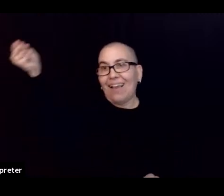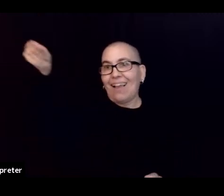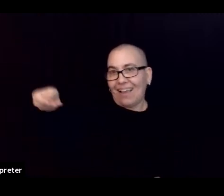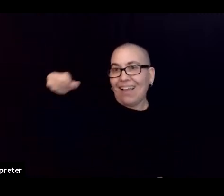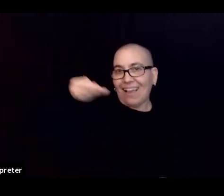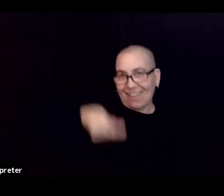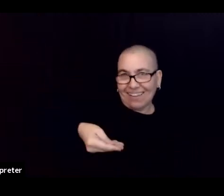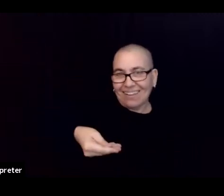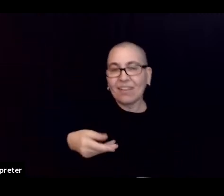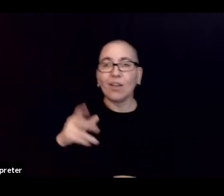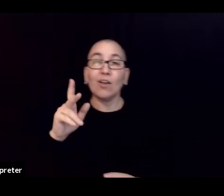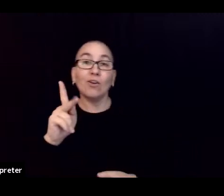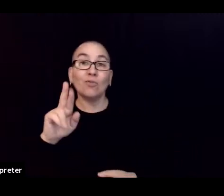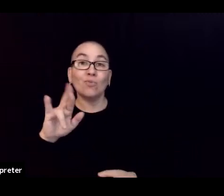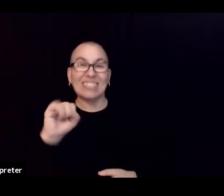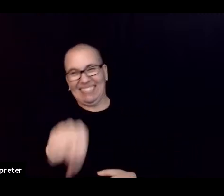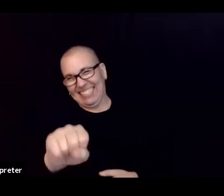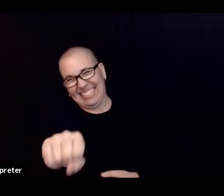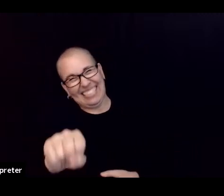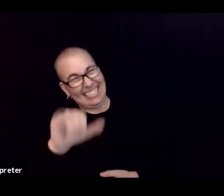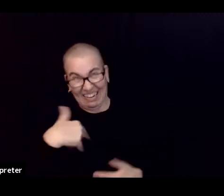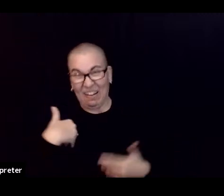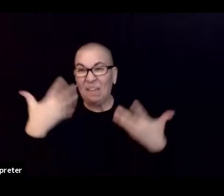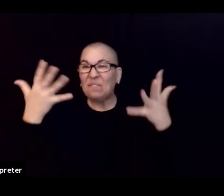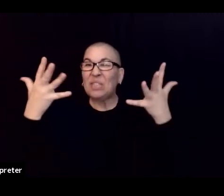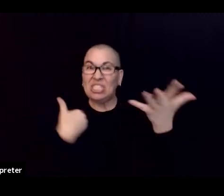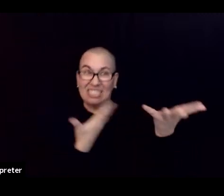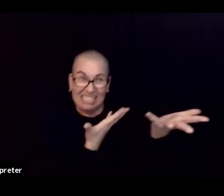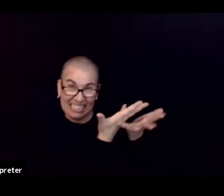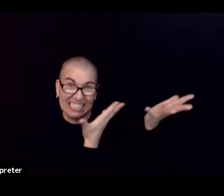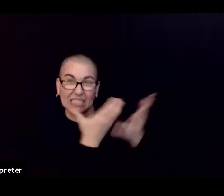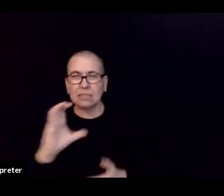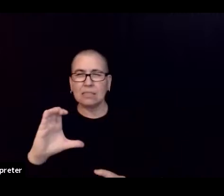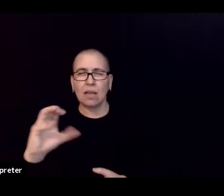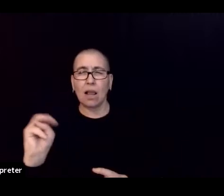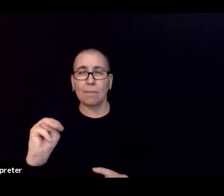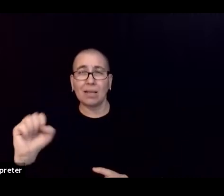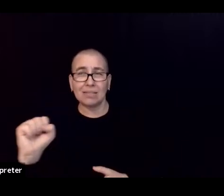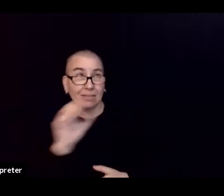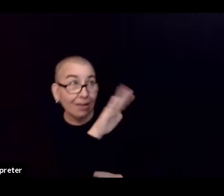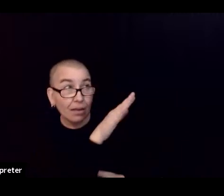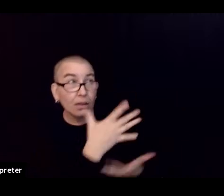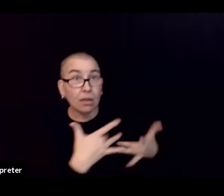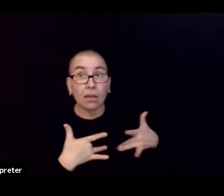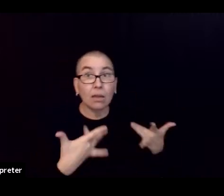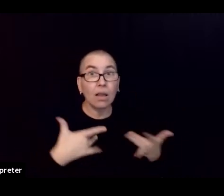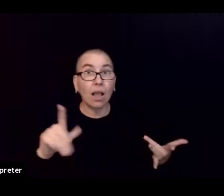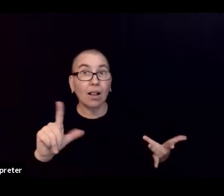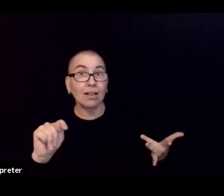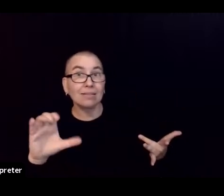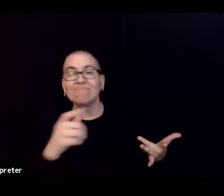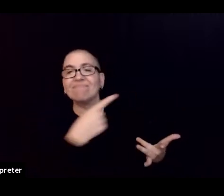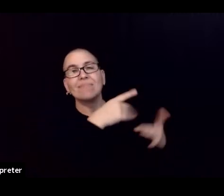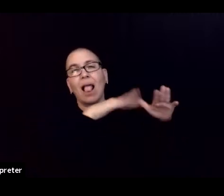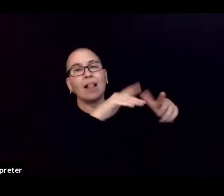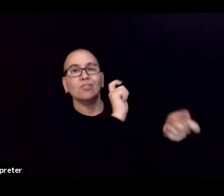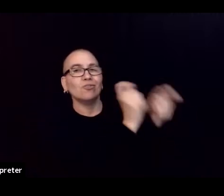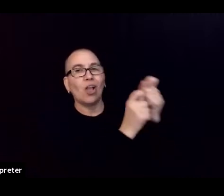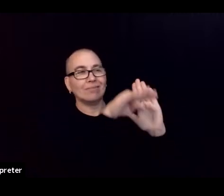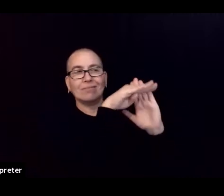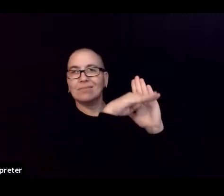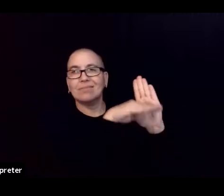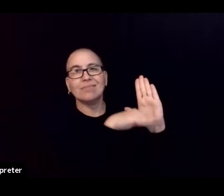and they indicated that they had not changed their guidance at this point. I think one thing to keep in mind is that